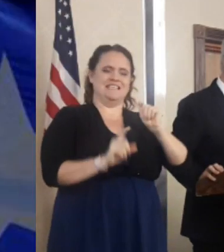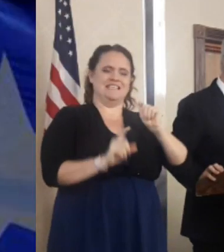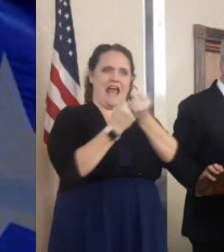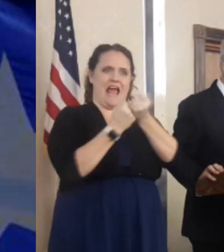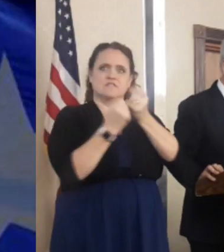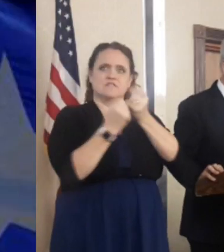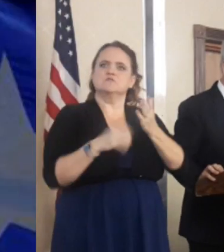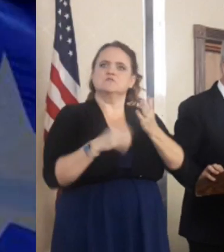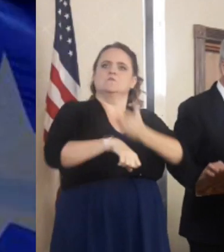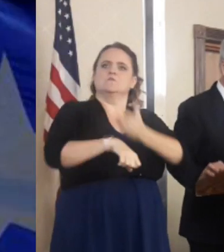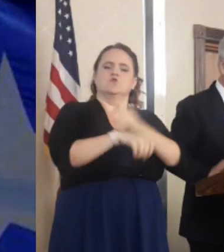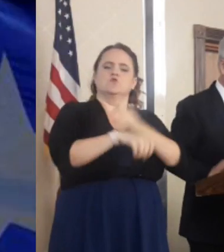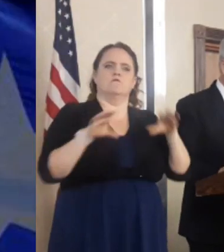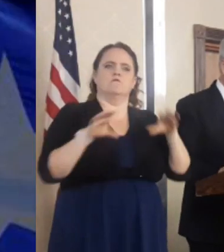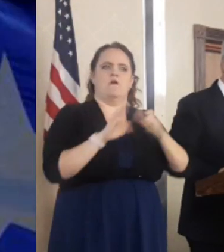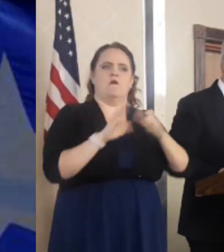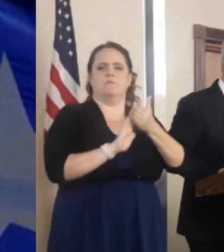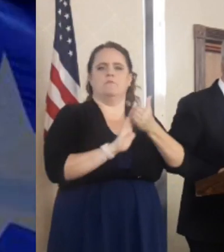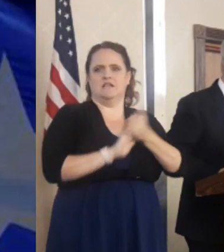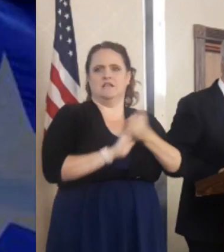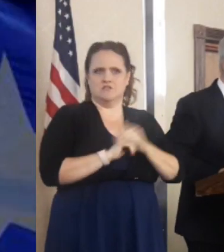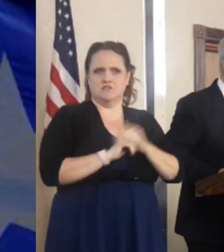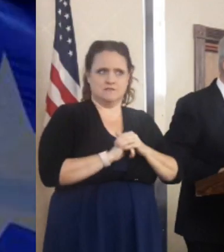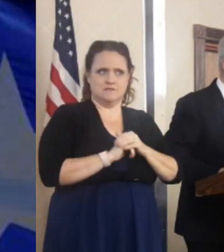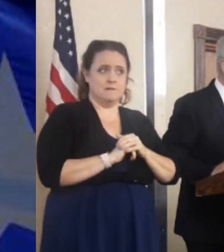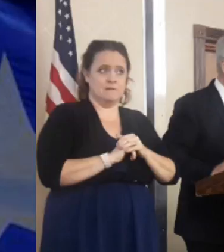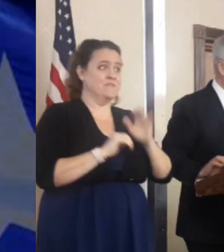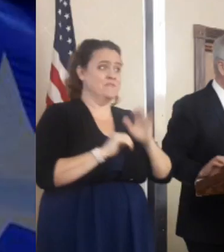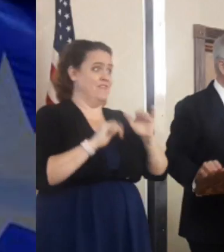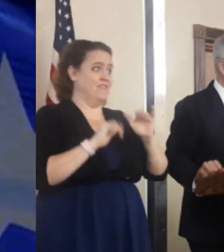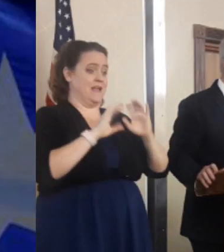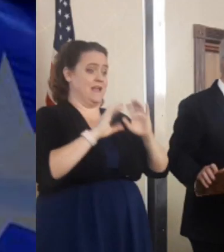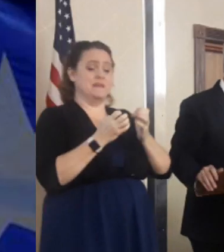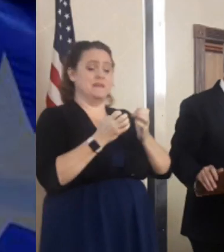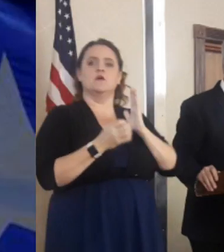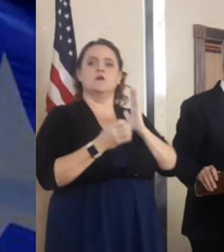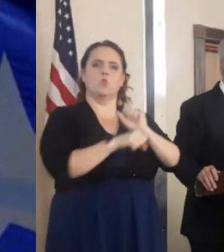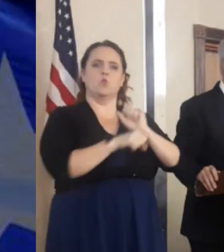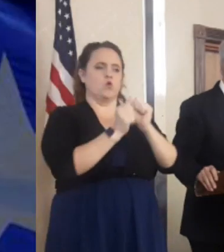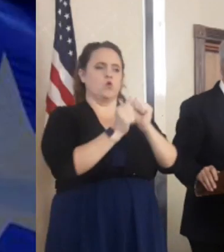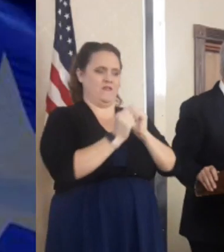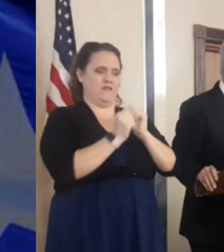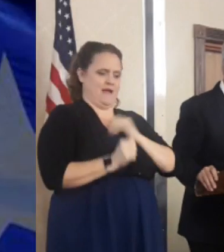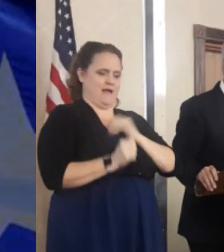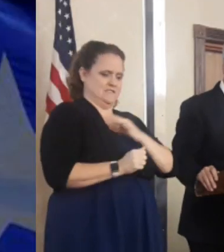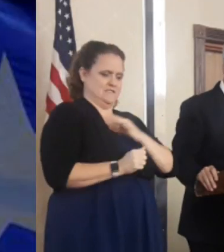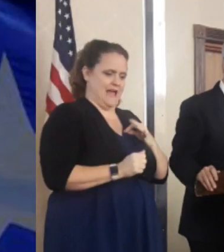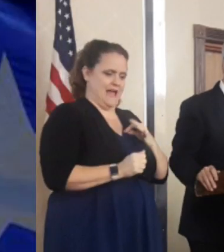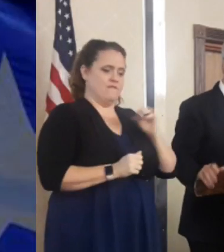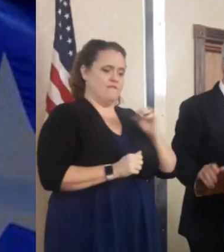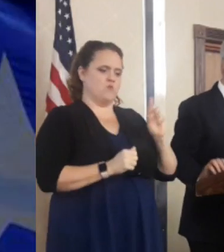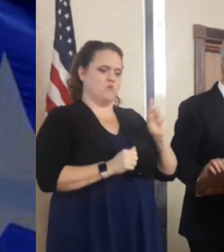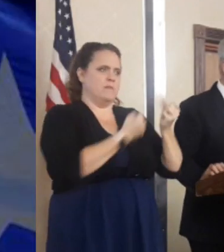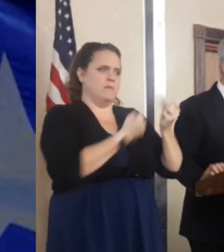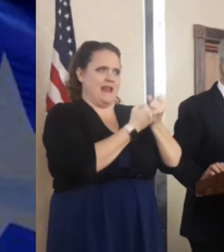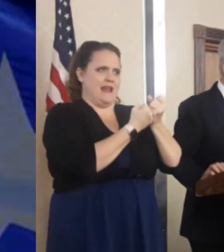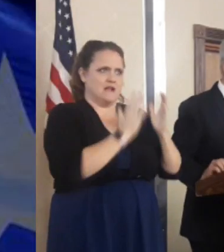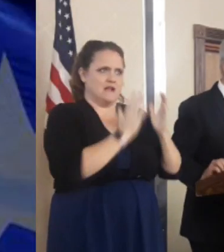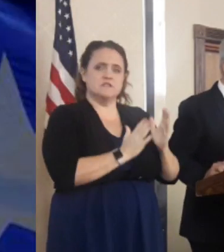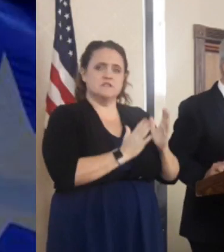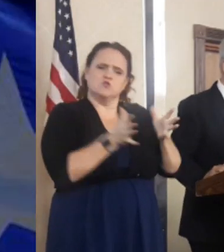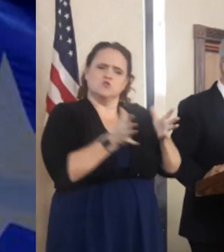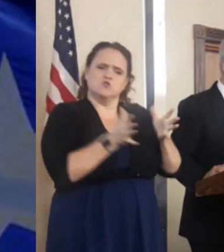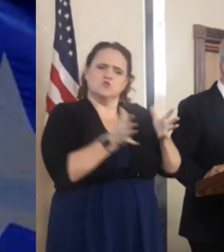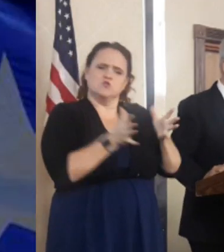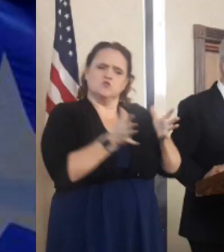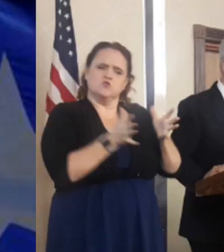operations. The committee will work with the SRC, staff, and Republican activists to promote meaningful participation